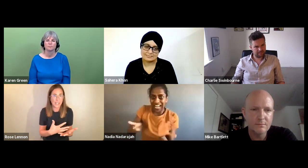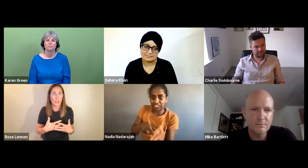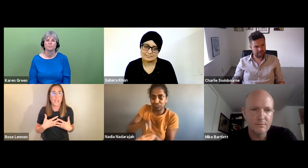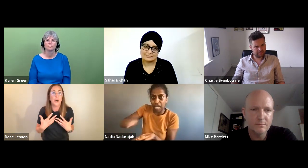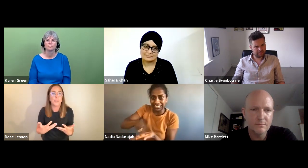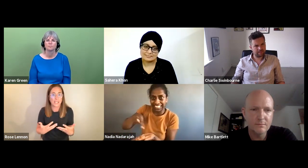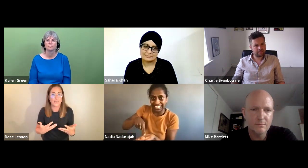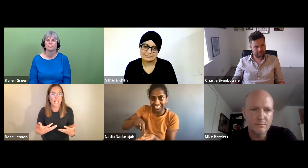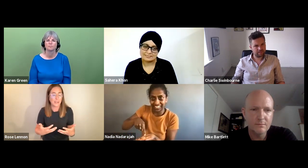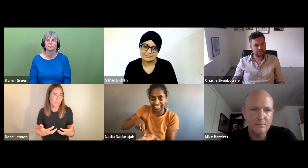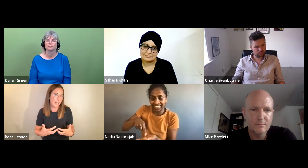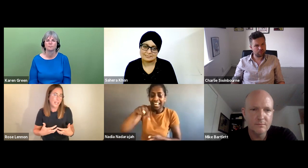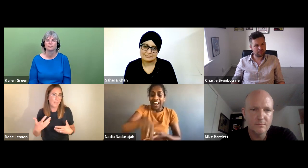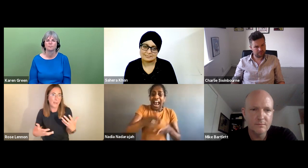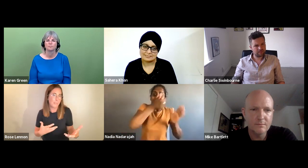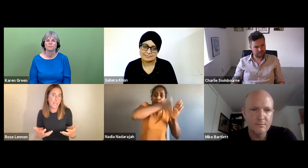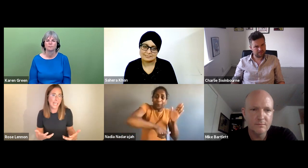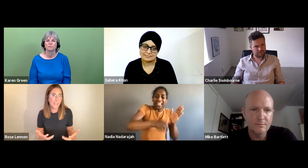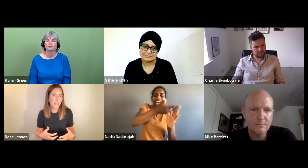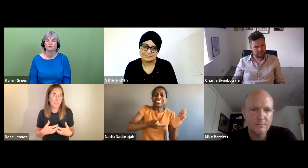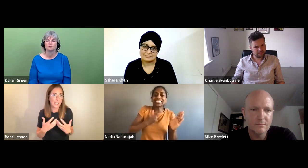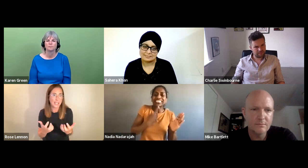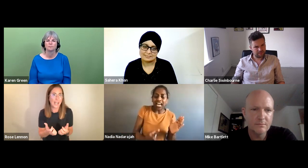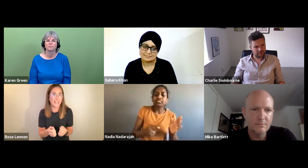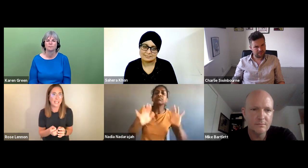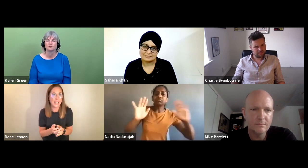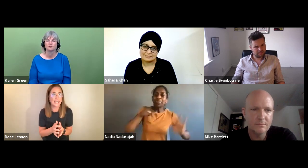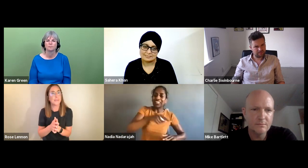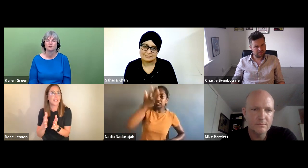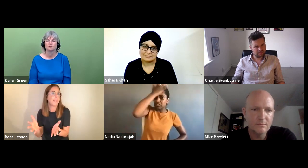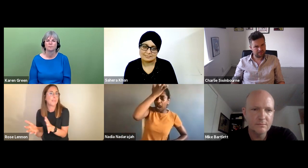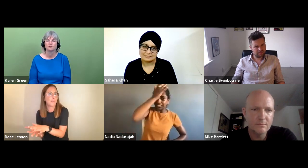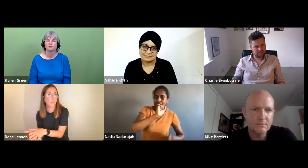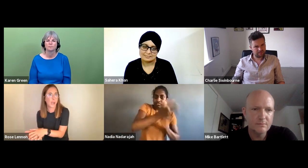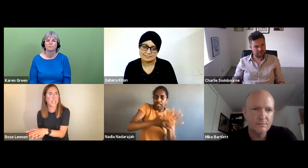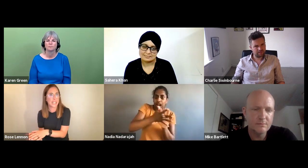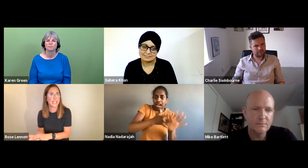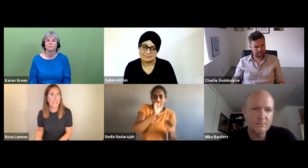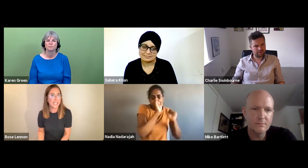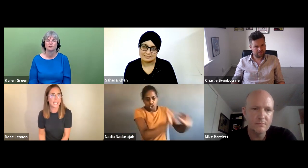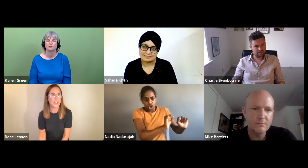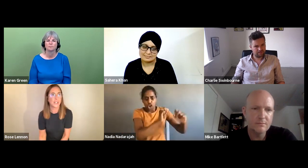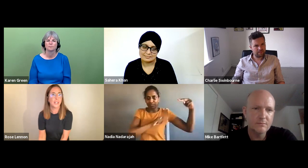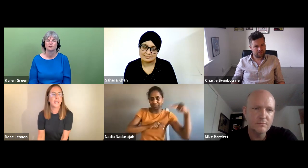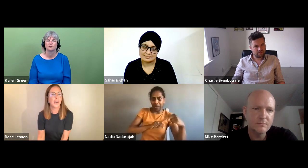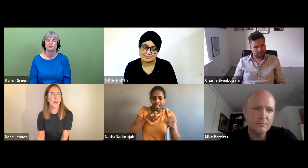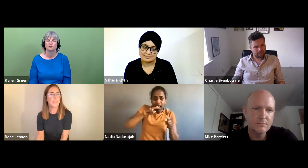which would help me to develop my language in BSL, and then it would then be worked into English.